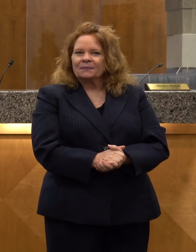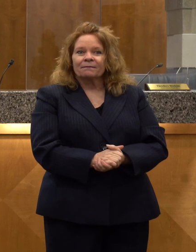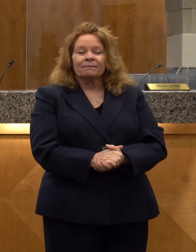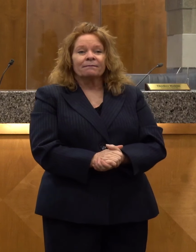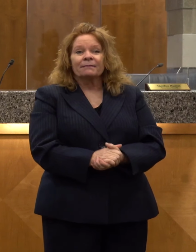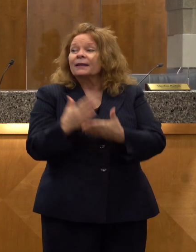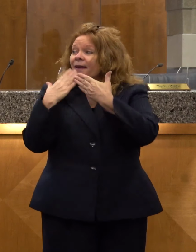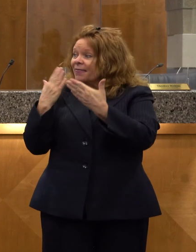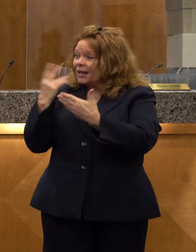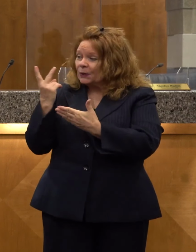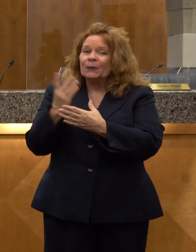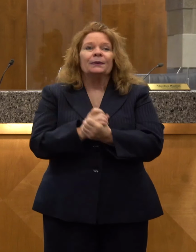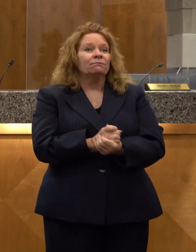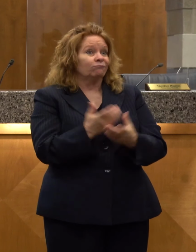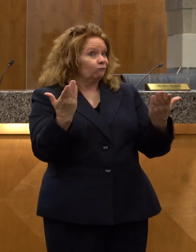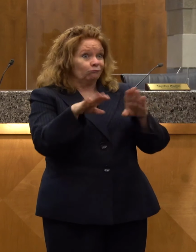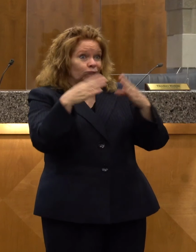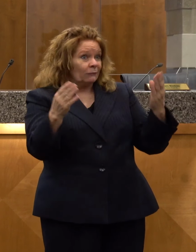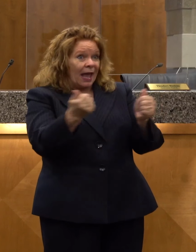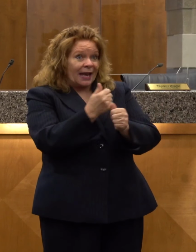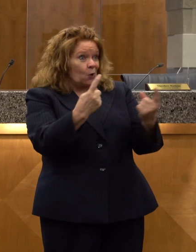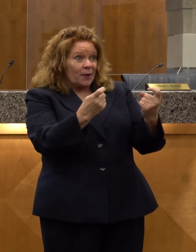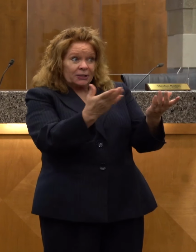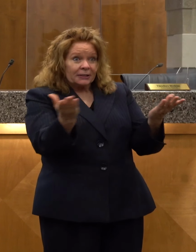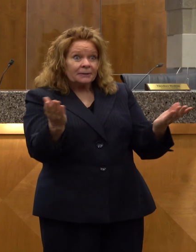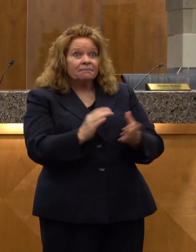Thank you, and I'd be happy to answer any questions.